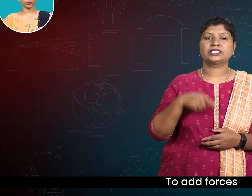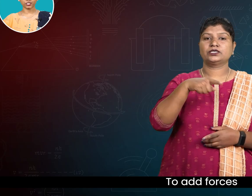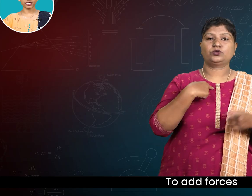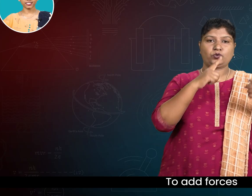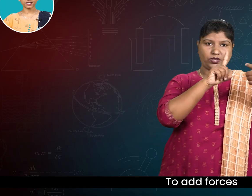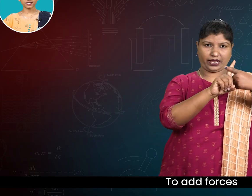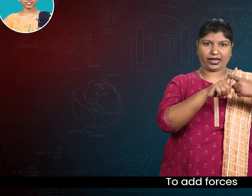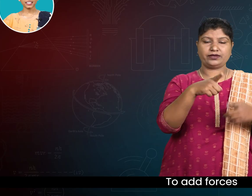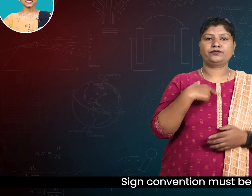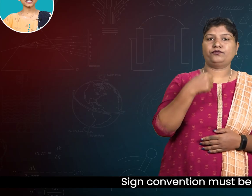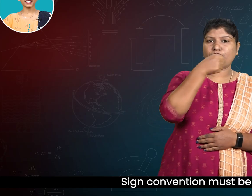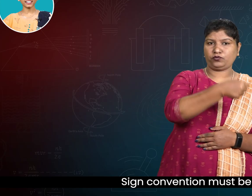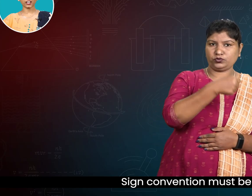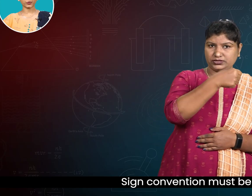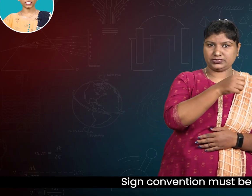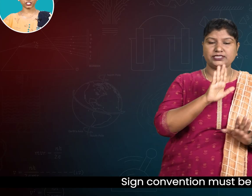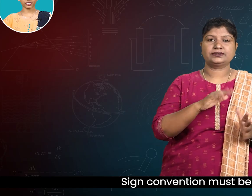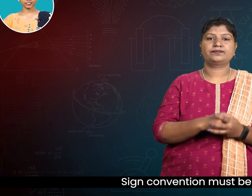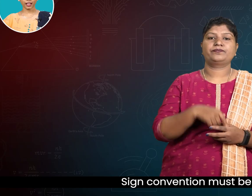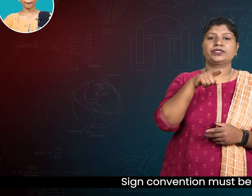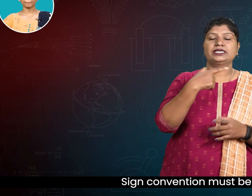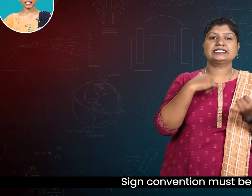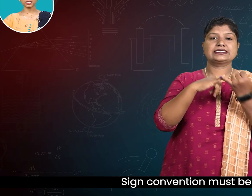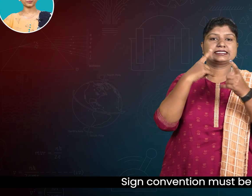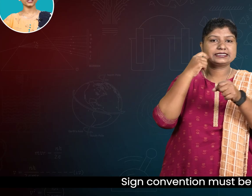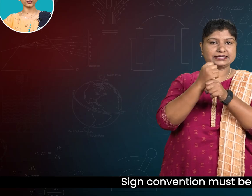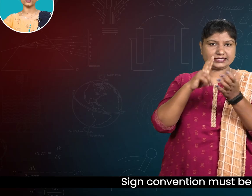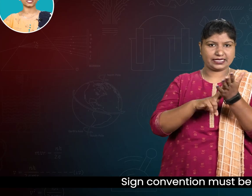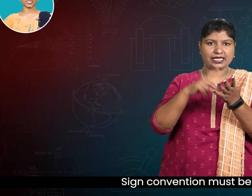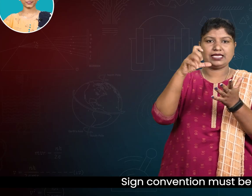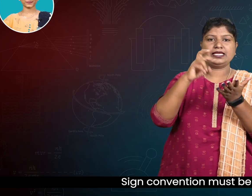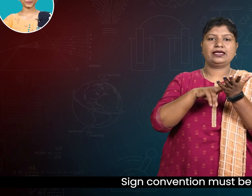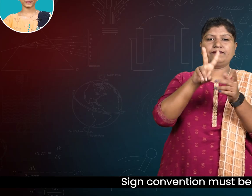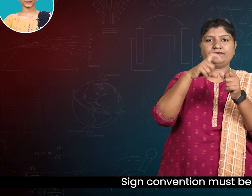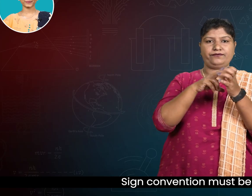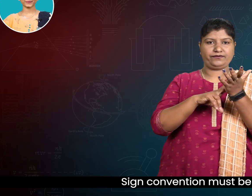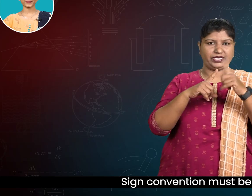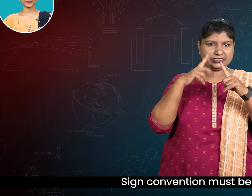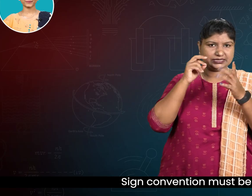add forces, sign convention must be used.